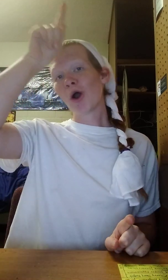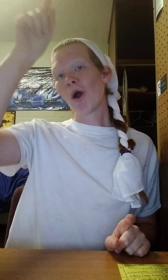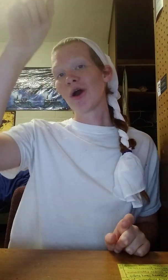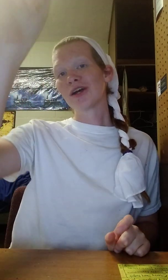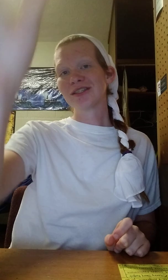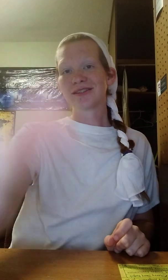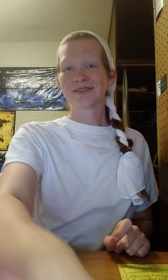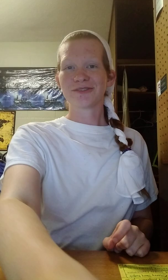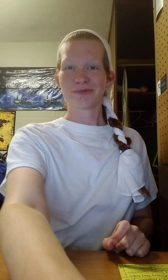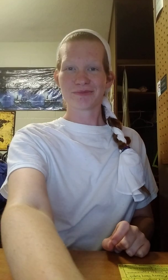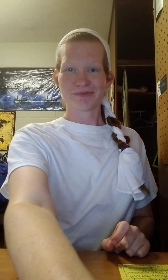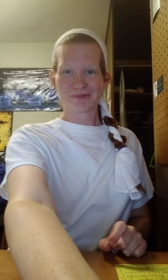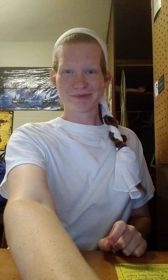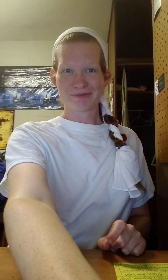unicorn.